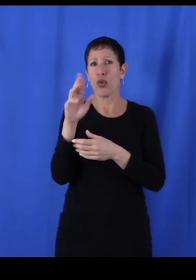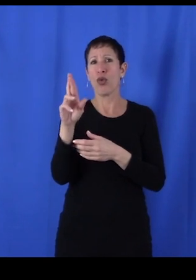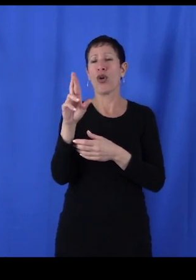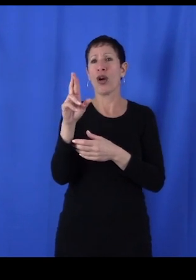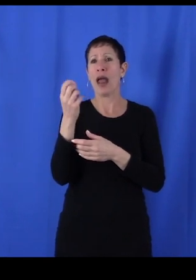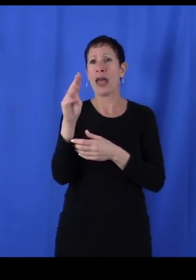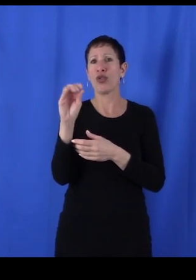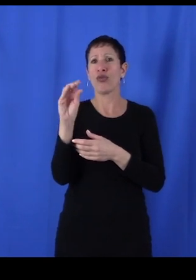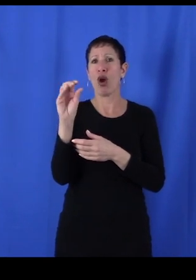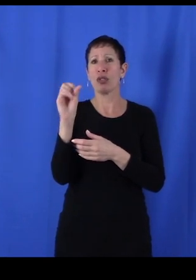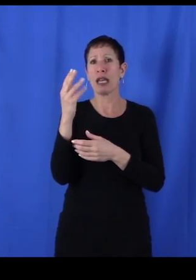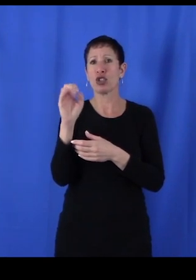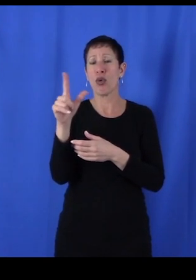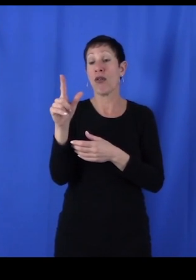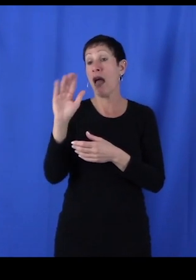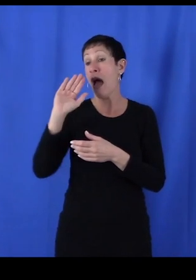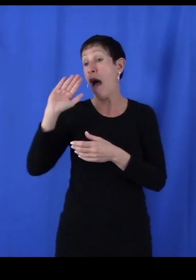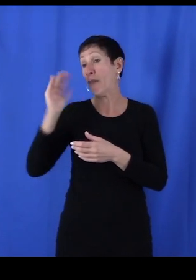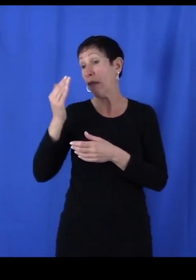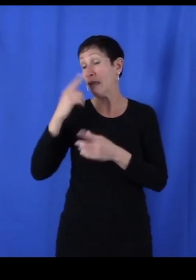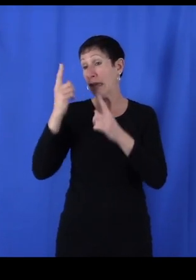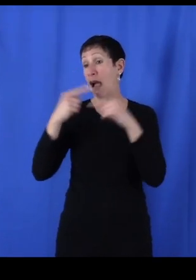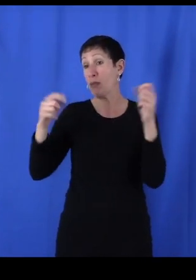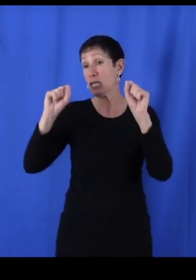Apparently, opposites can attract, right?